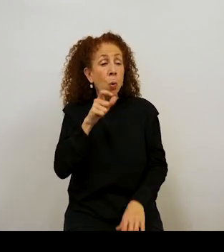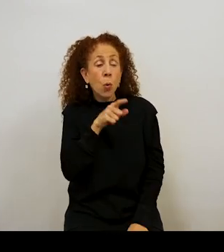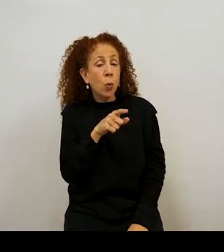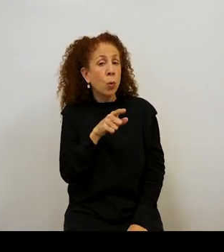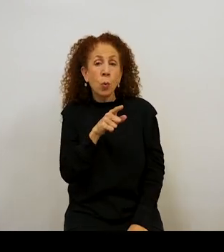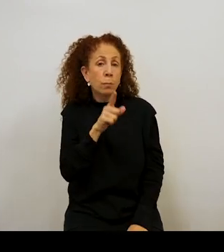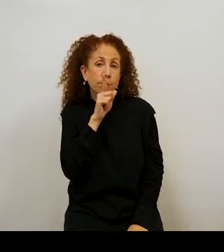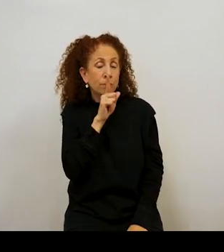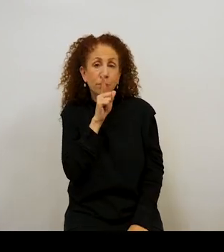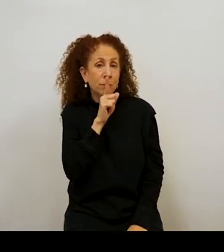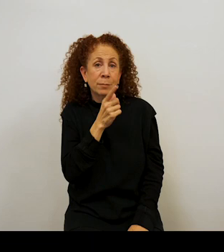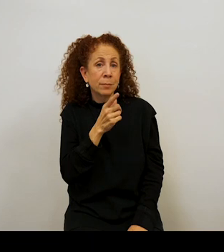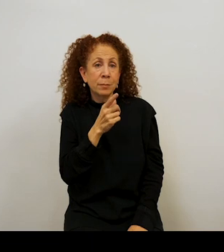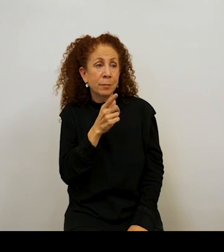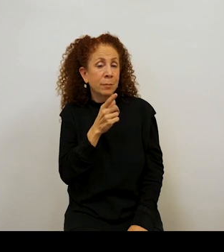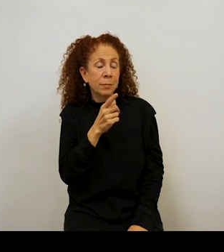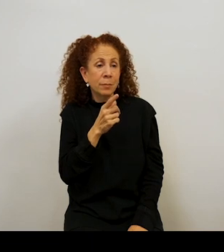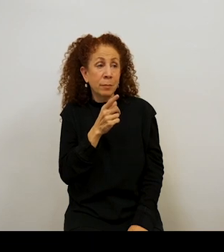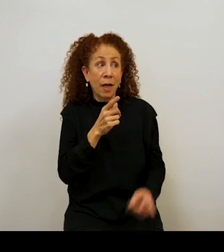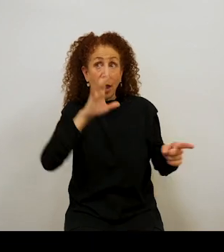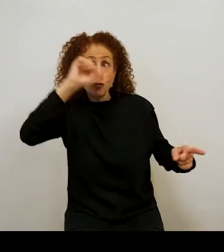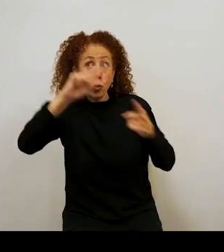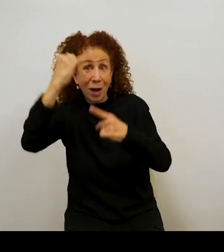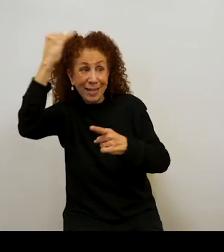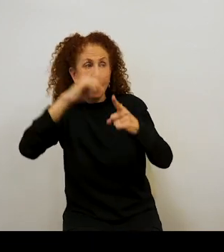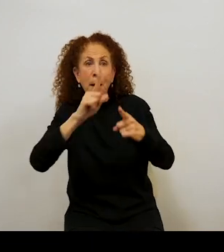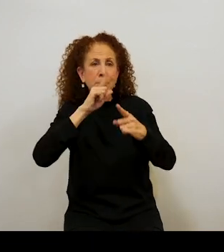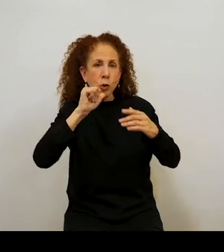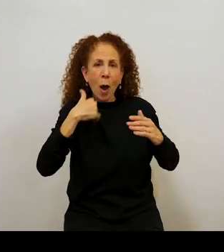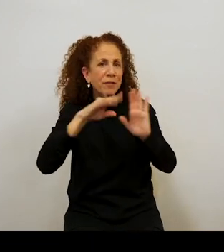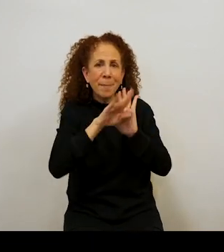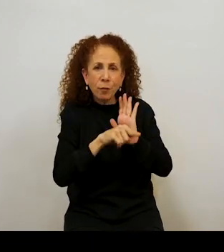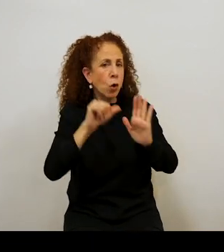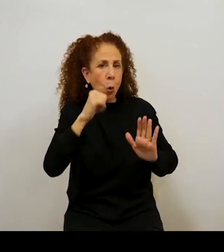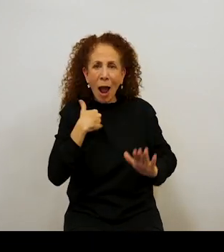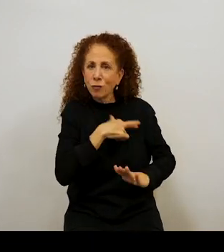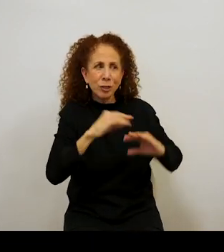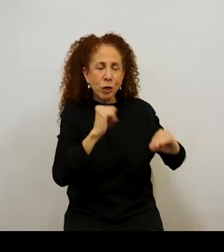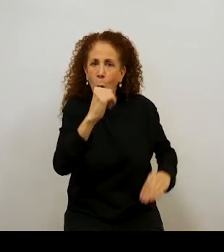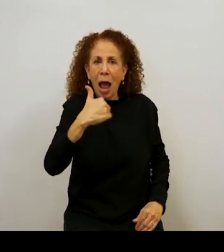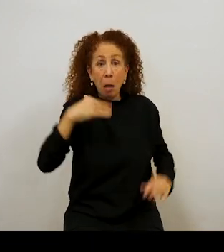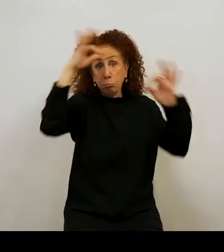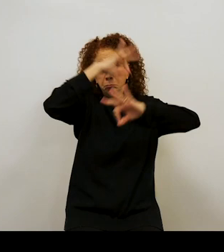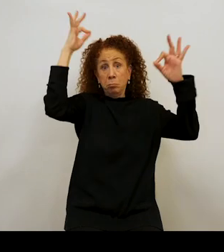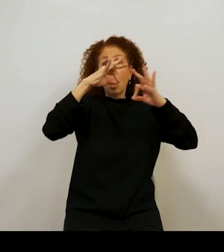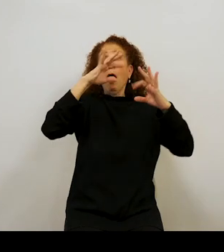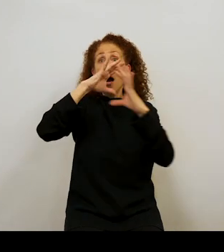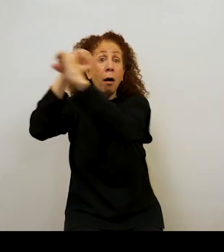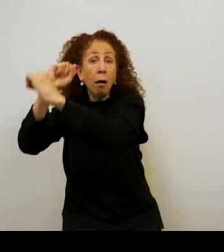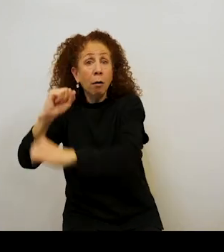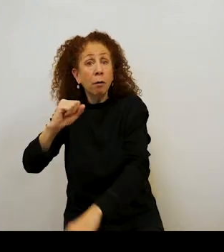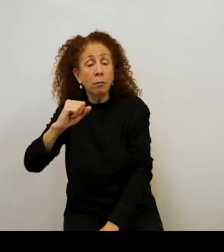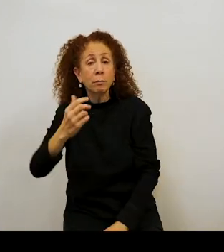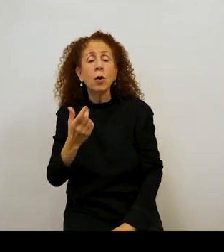way are drawn to an idea but don't actually have a basis in that, don't have a foundation in it. There